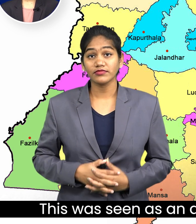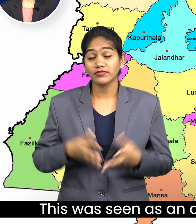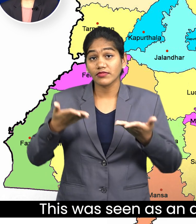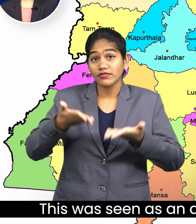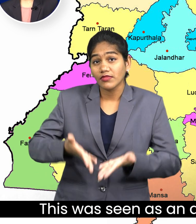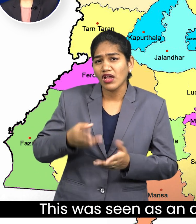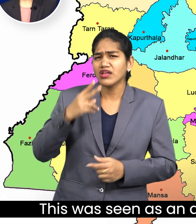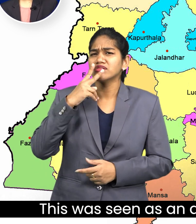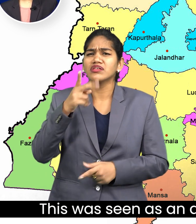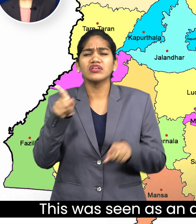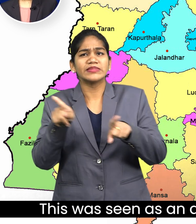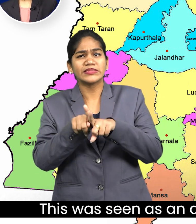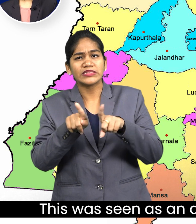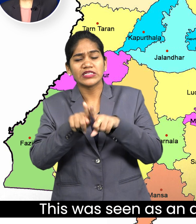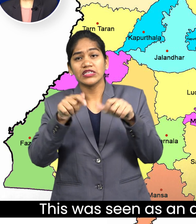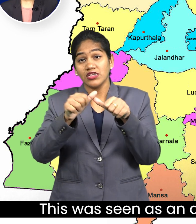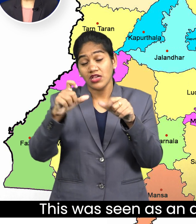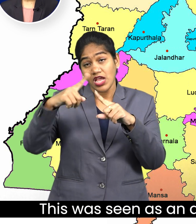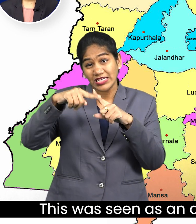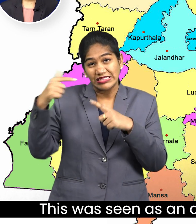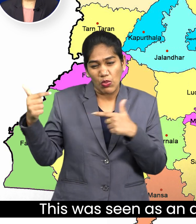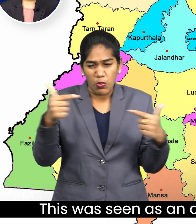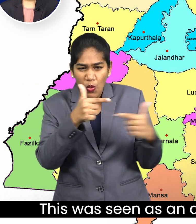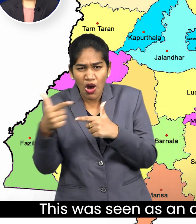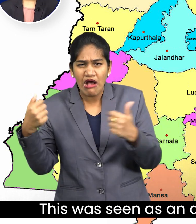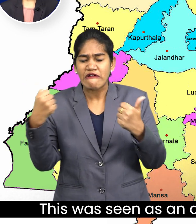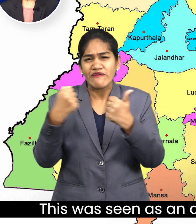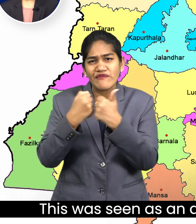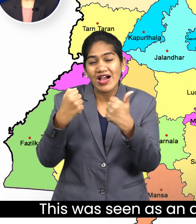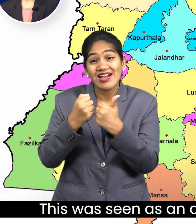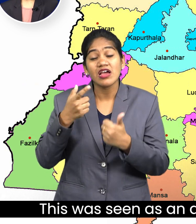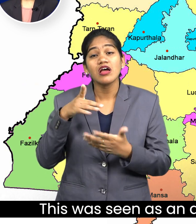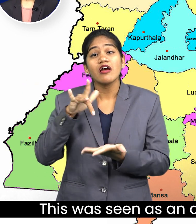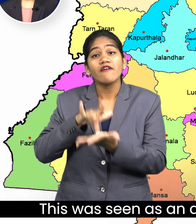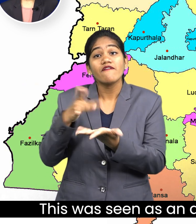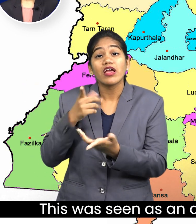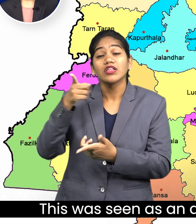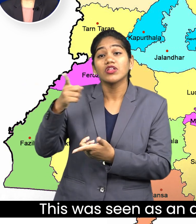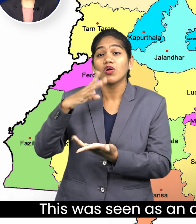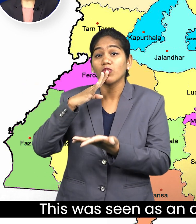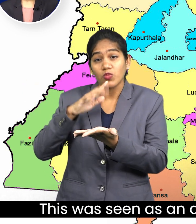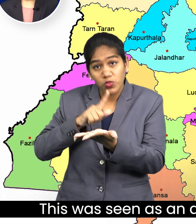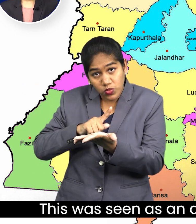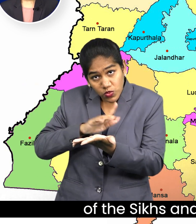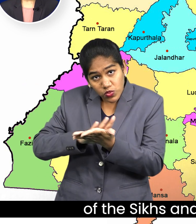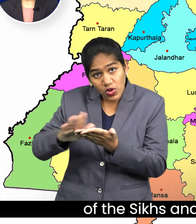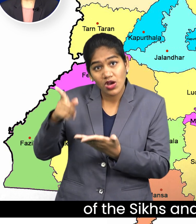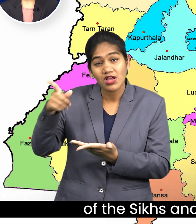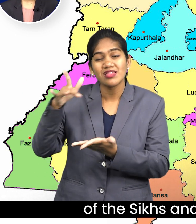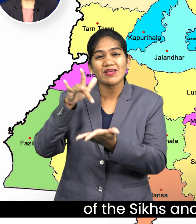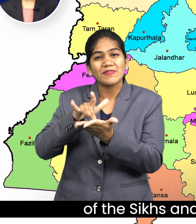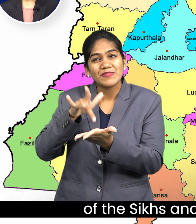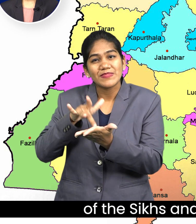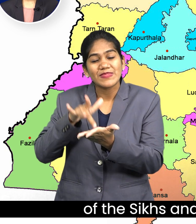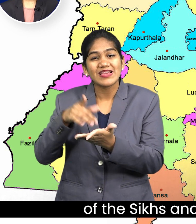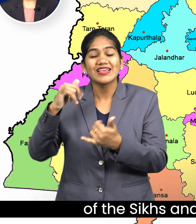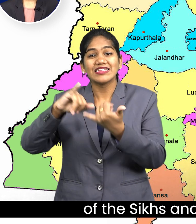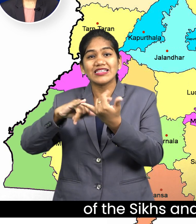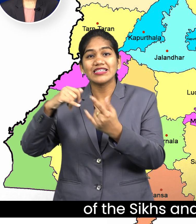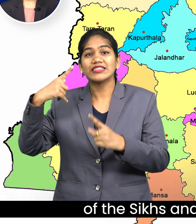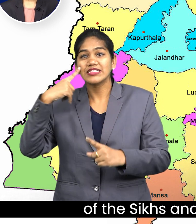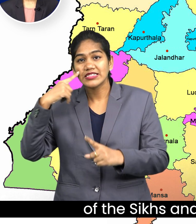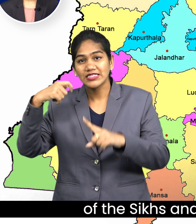This was seen as an act of violation of the holiest shrine of the Sikhs